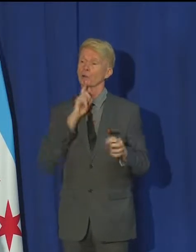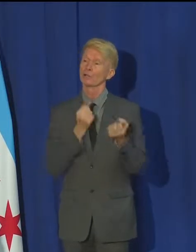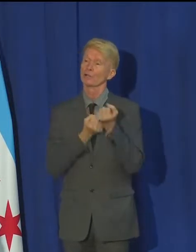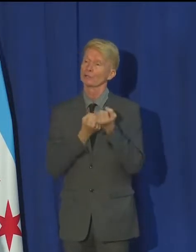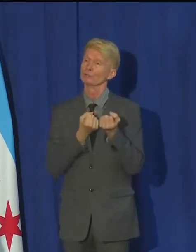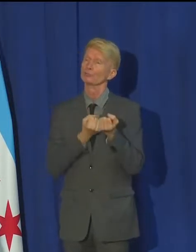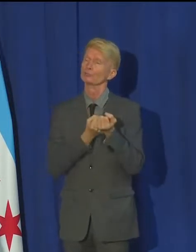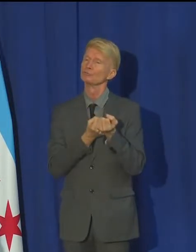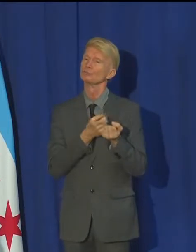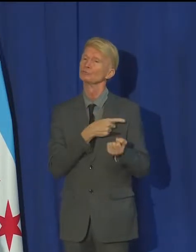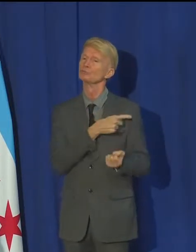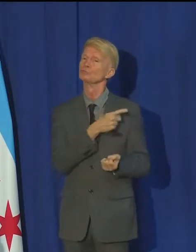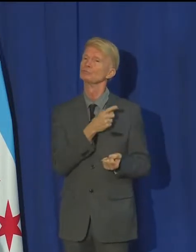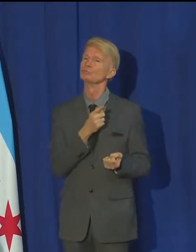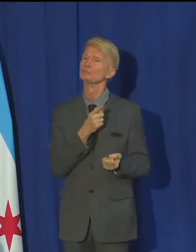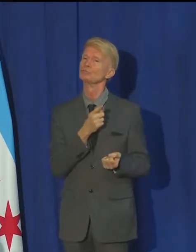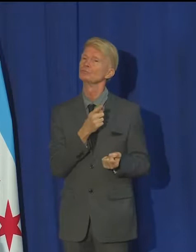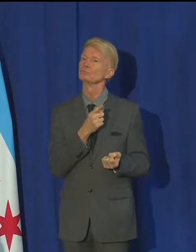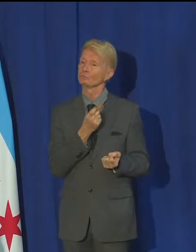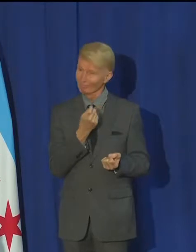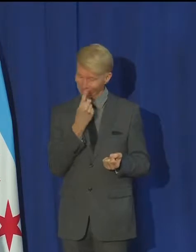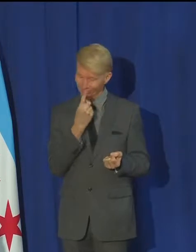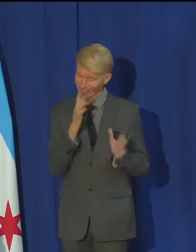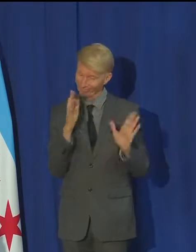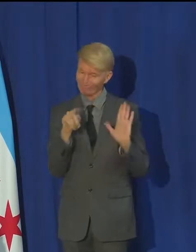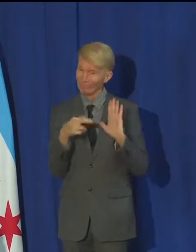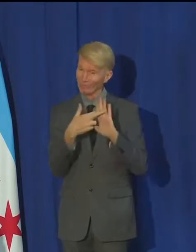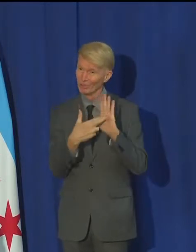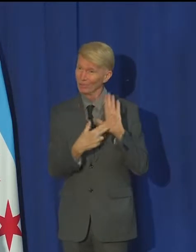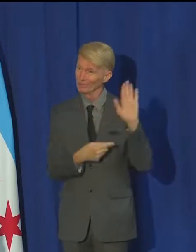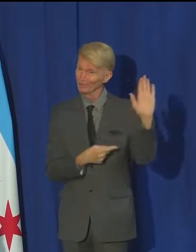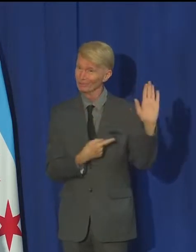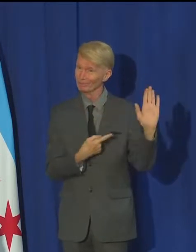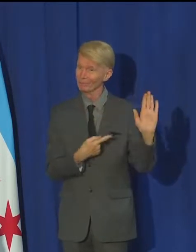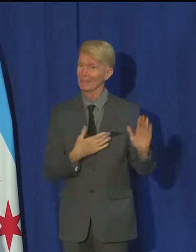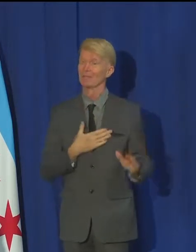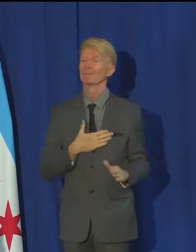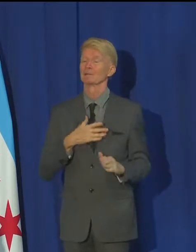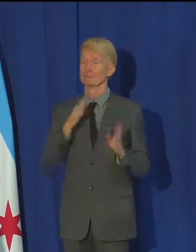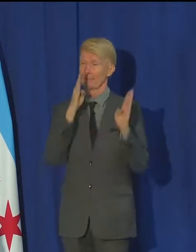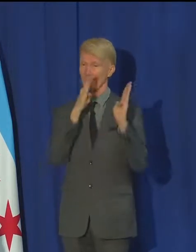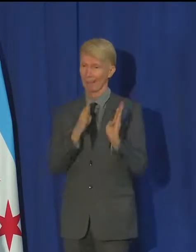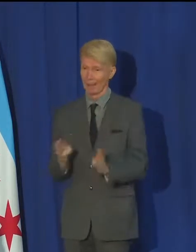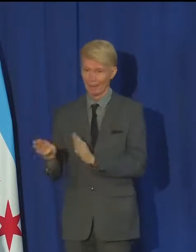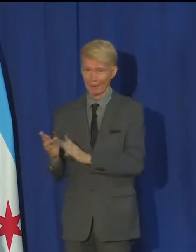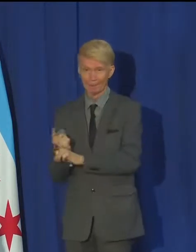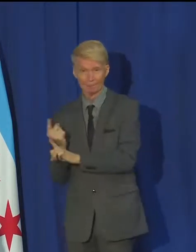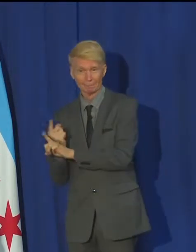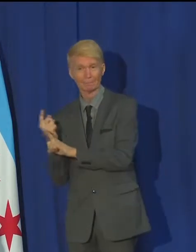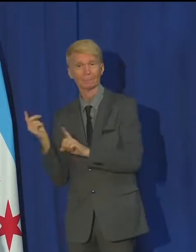encourage someone in this context, that is the rule. So try to plan ahead.